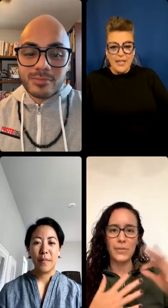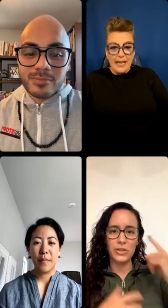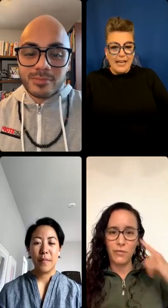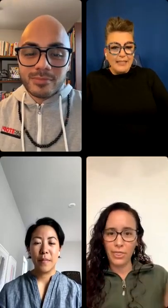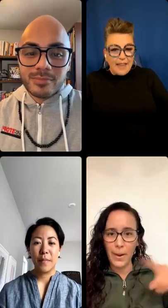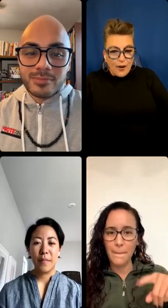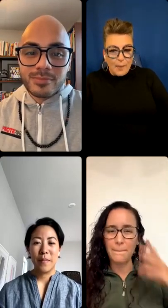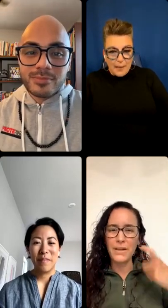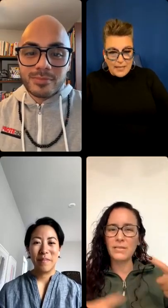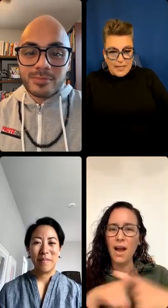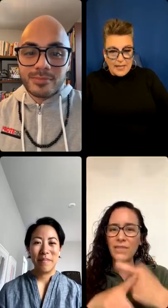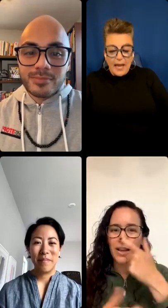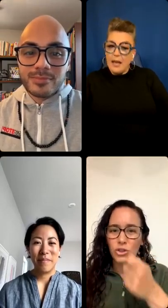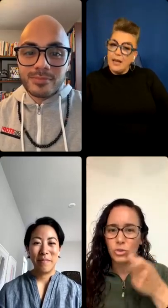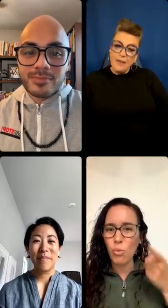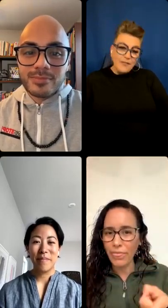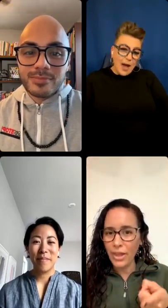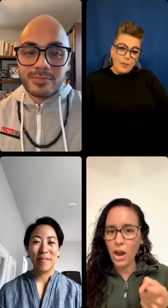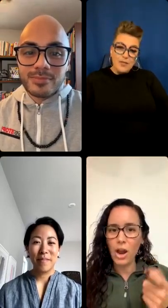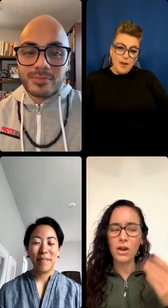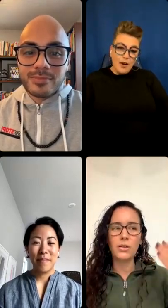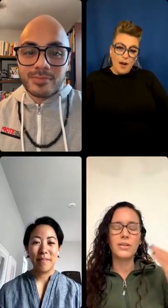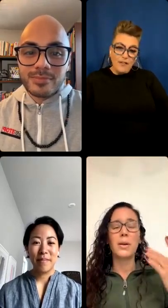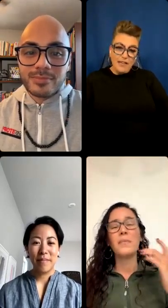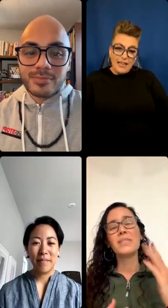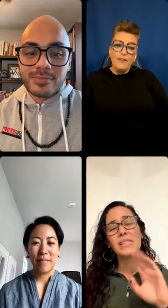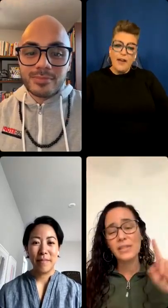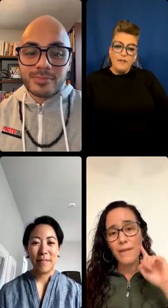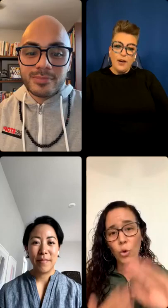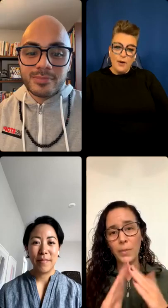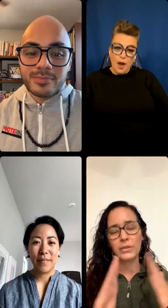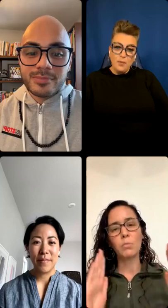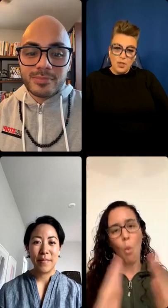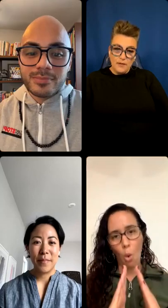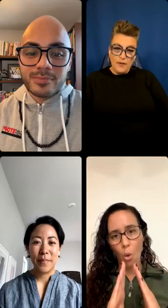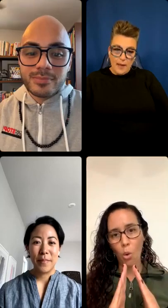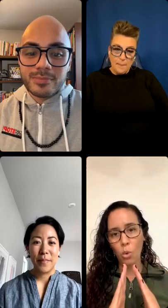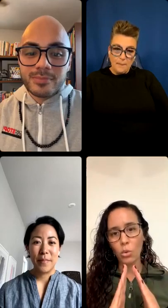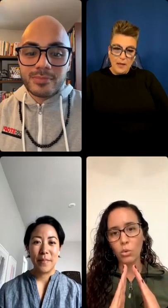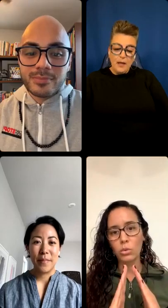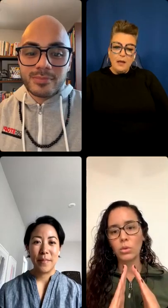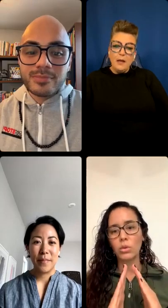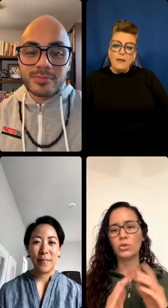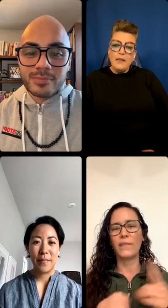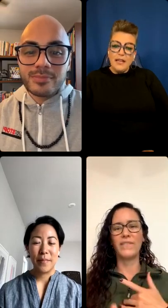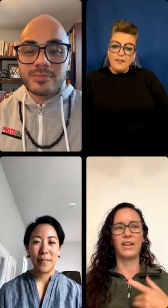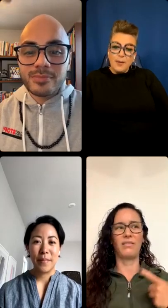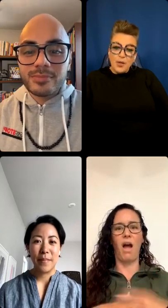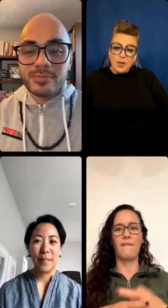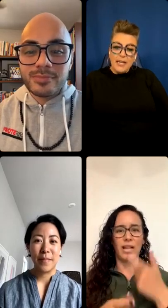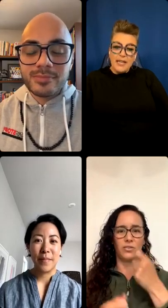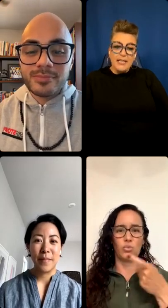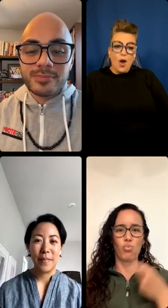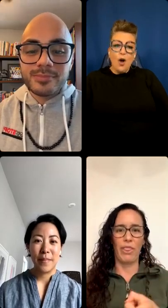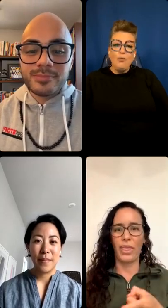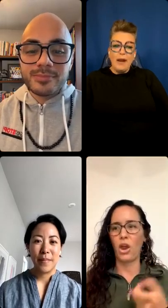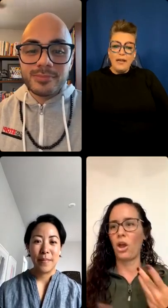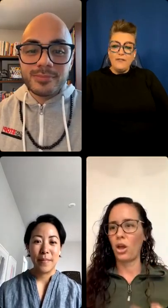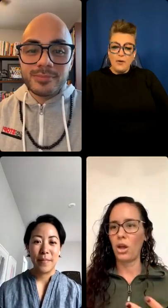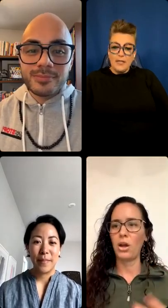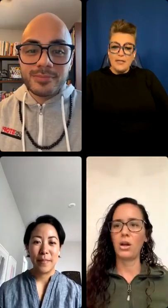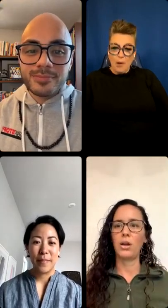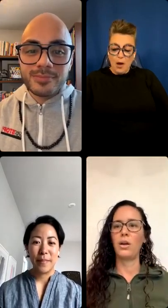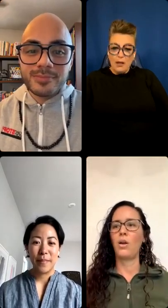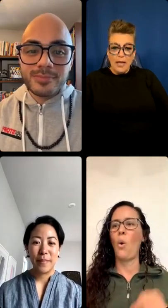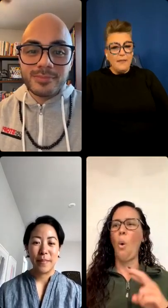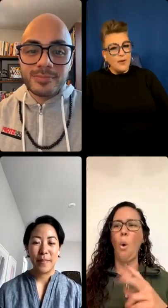queer signing therapists. And that was not often, if ever, an option for them. The deaf community is already